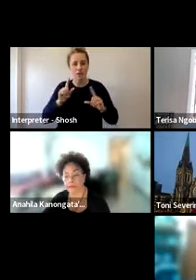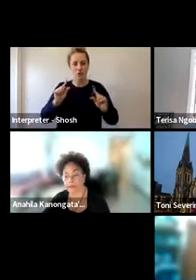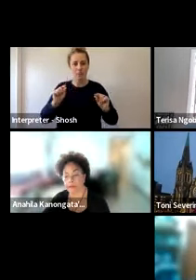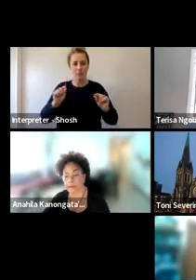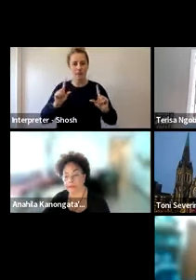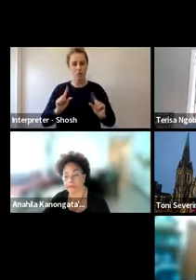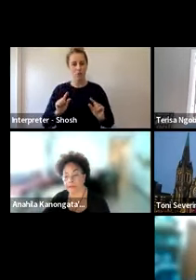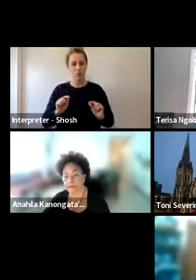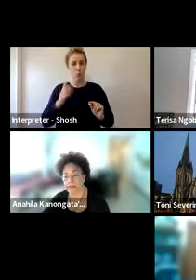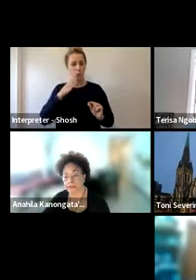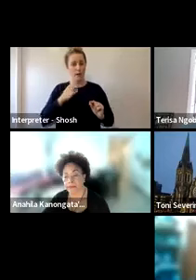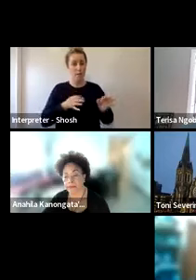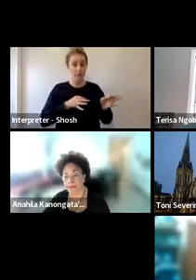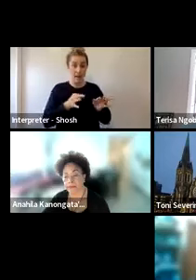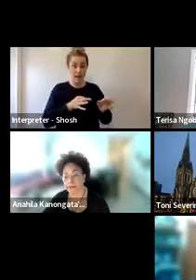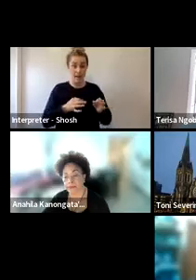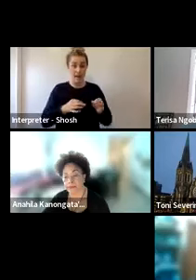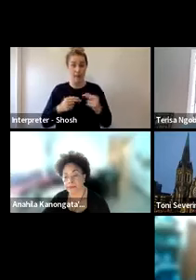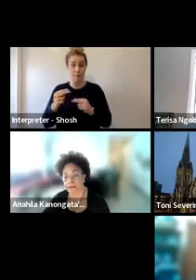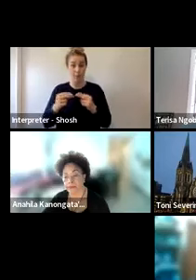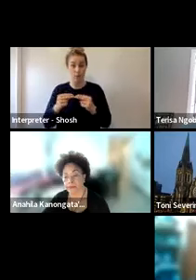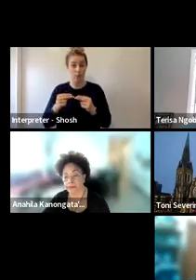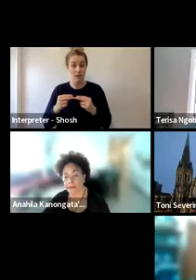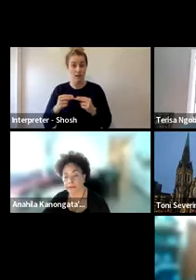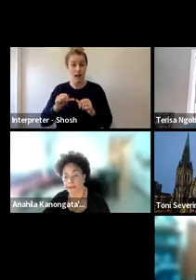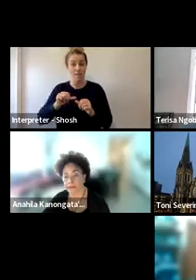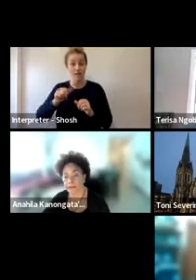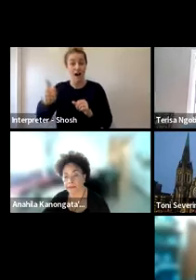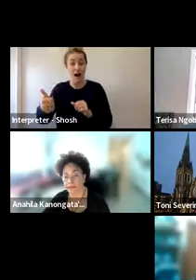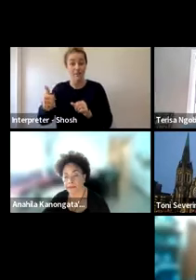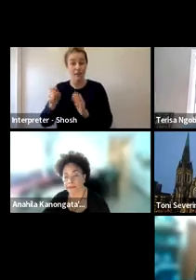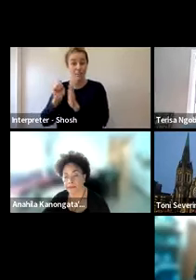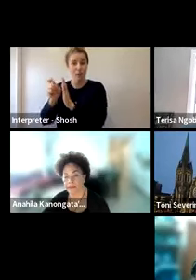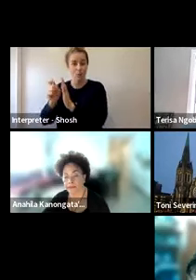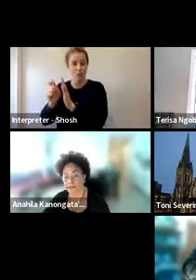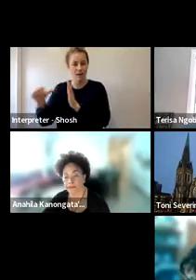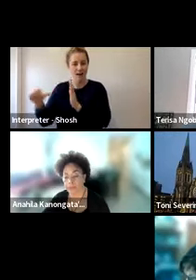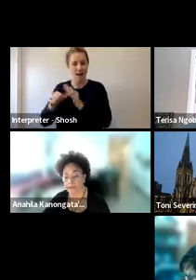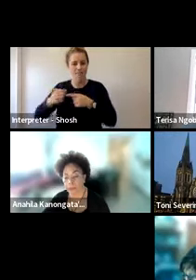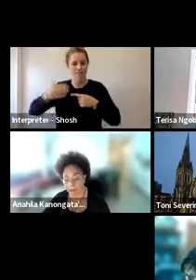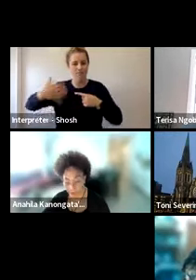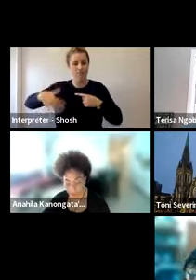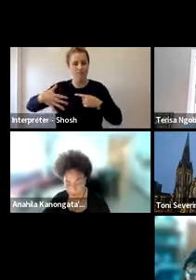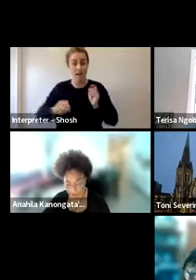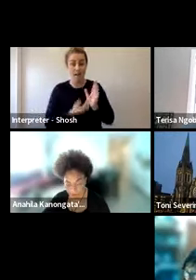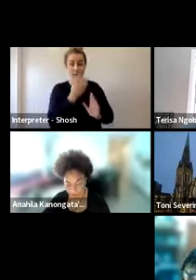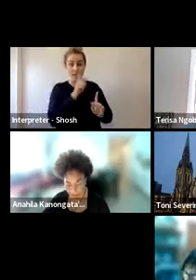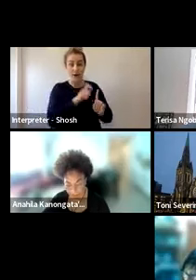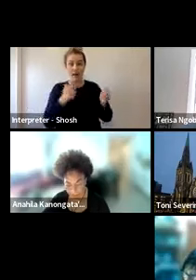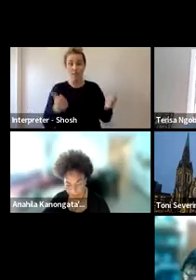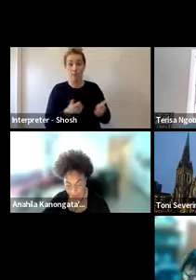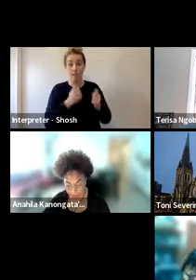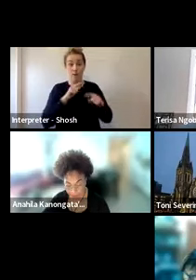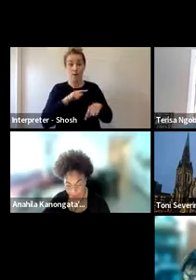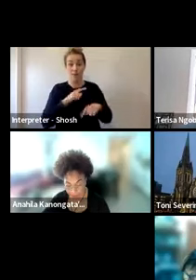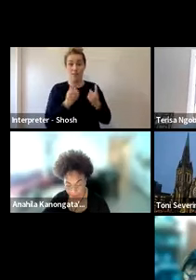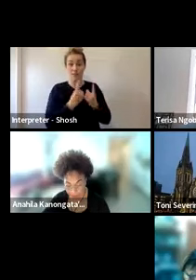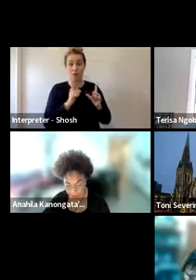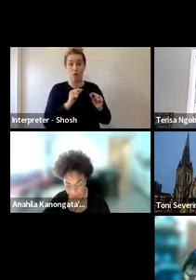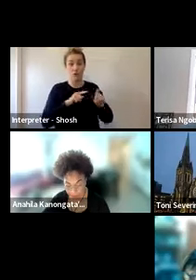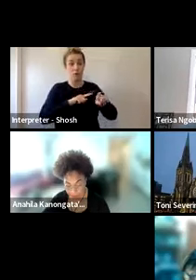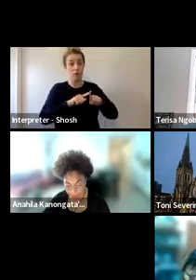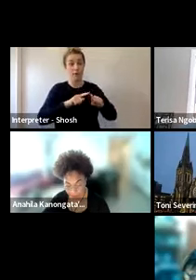and build stage rather than retrofitting. And developers have so much on their plate. They're all rushing to solve the housing